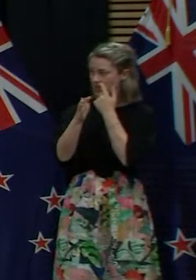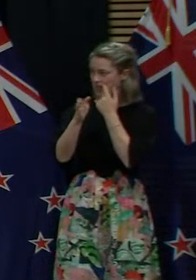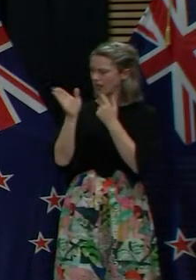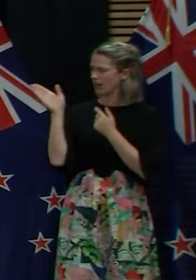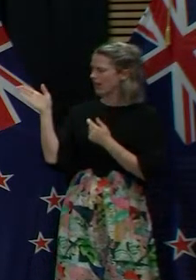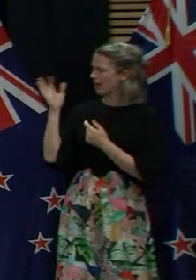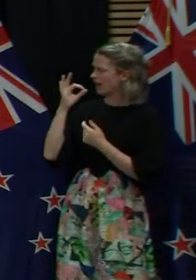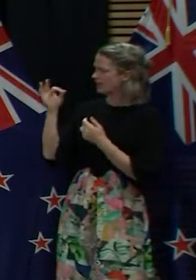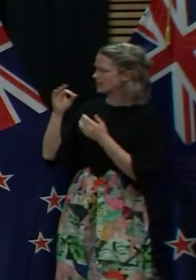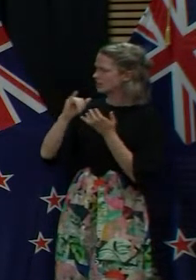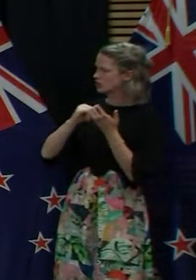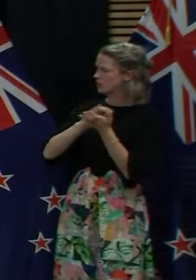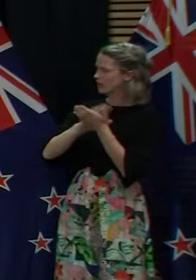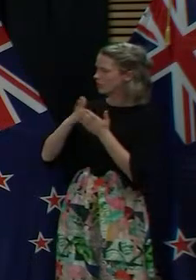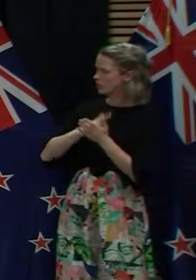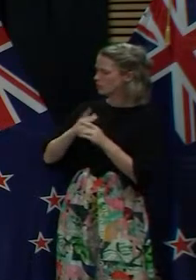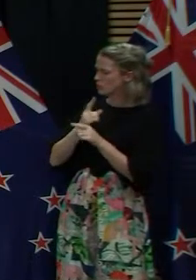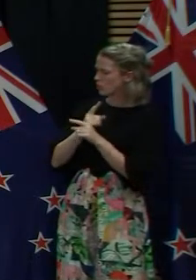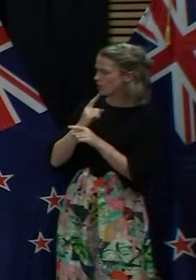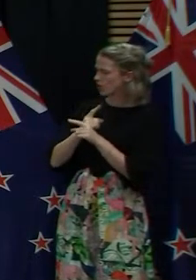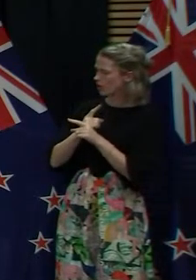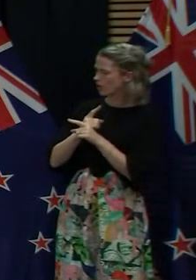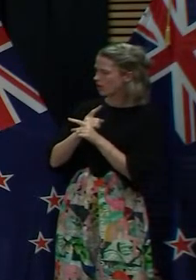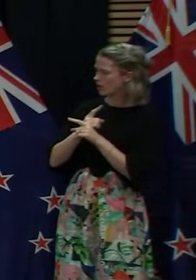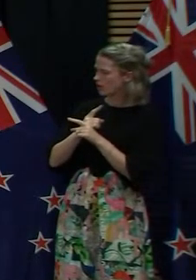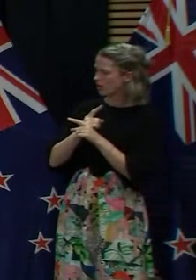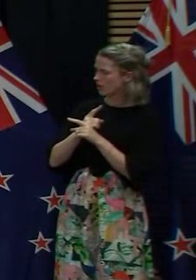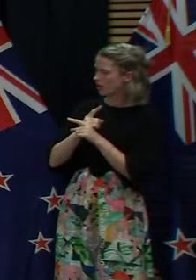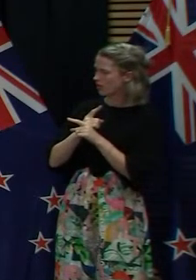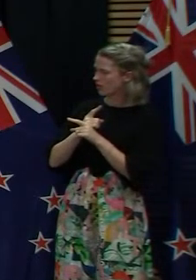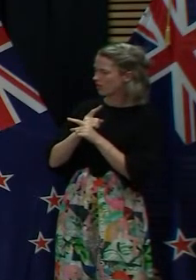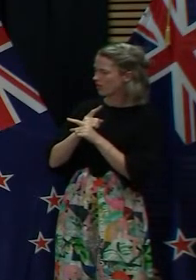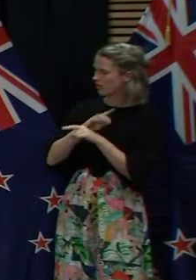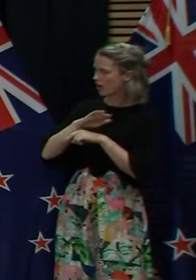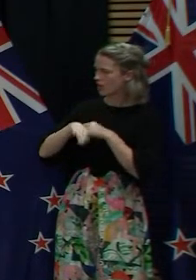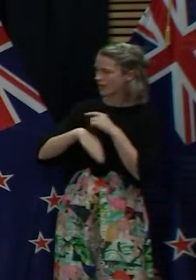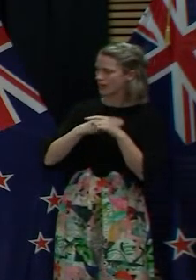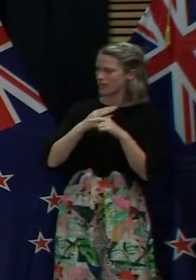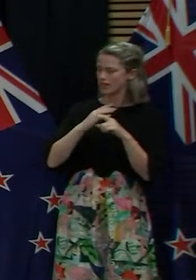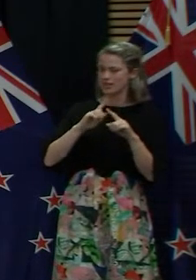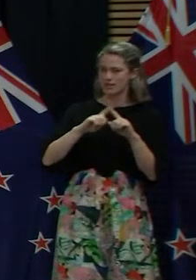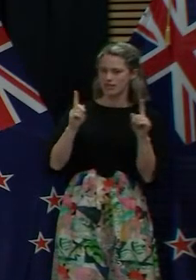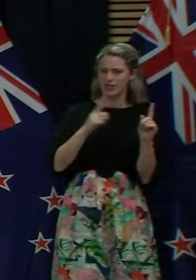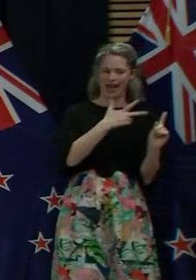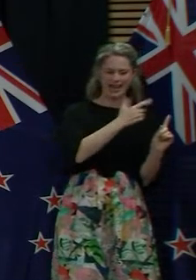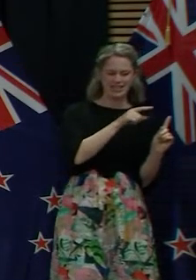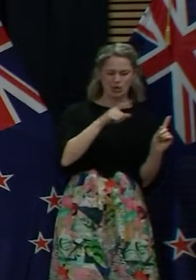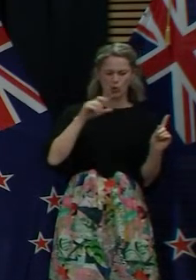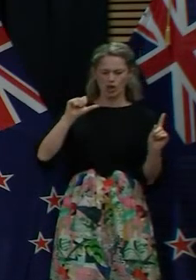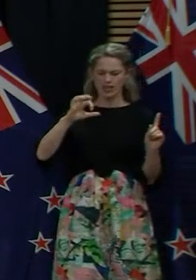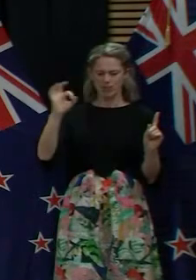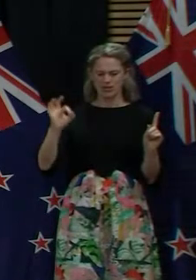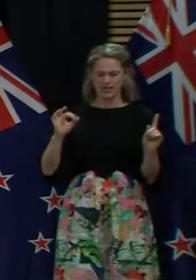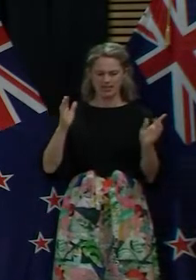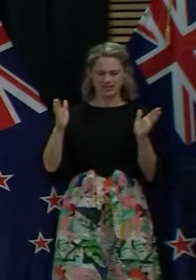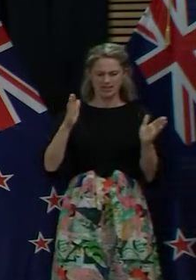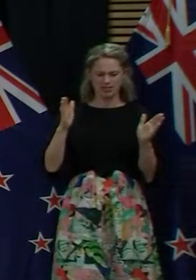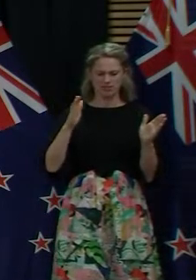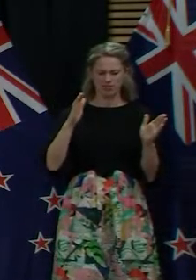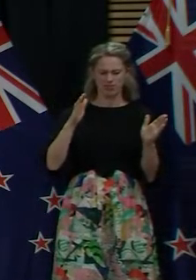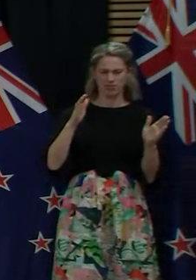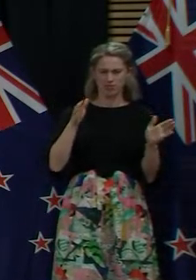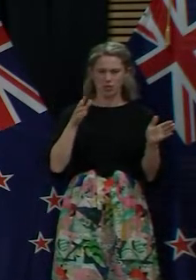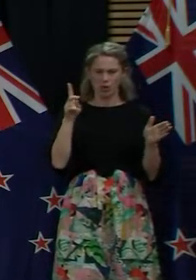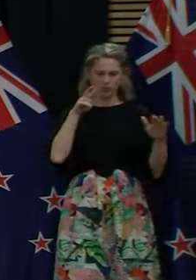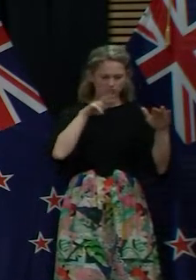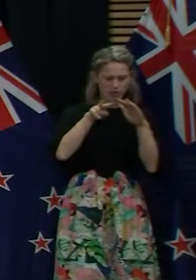say anything, Dr. Hendy, Professor Hendy, around those cliffs for those different vaccine levels? Yeah, I